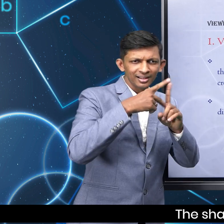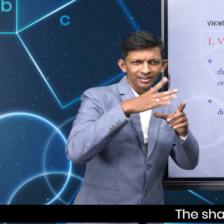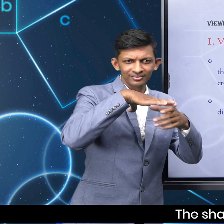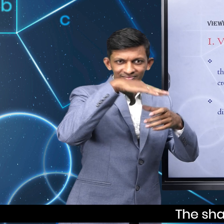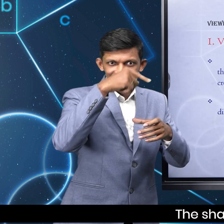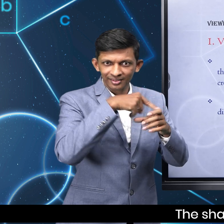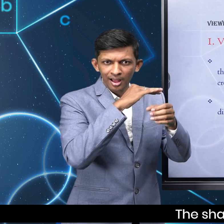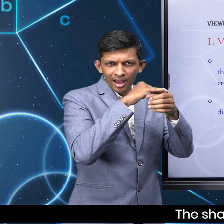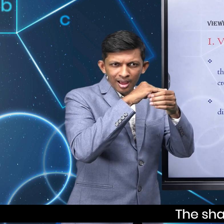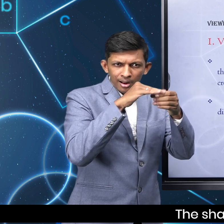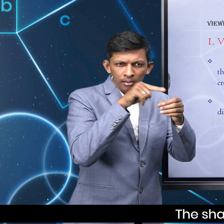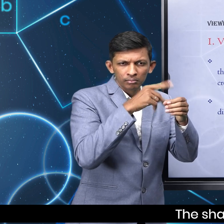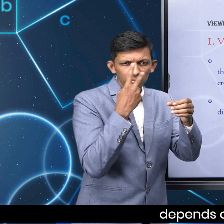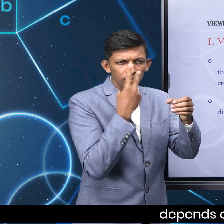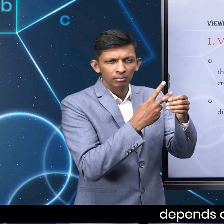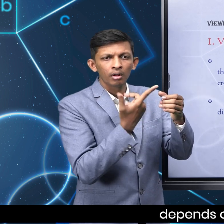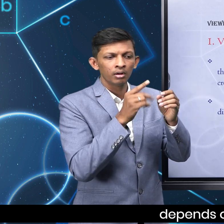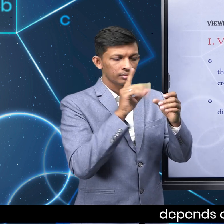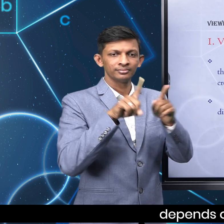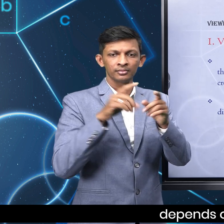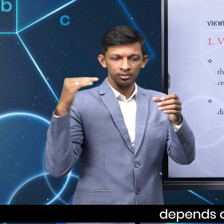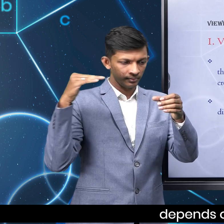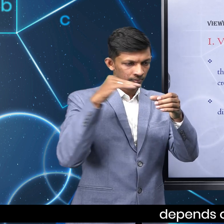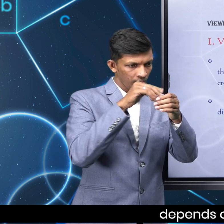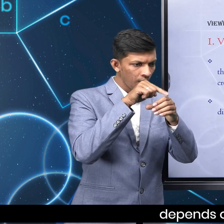The shape of the cross section depends on the direction of the cut.